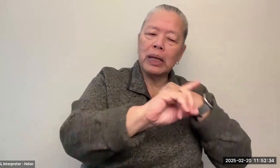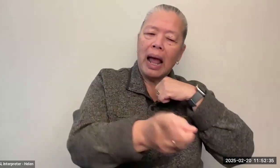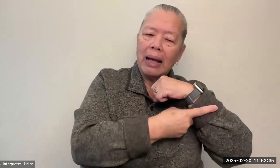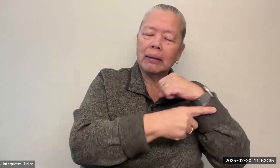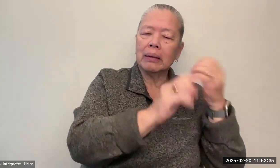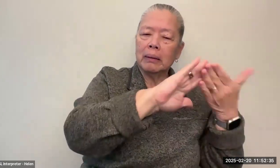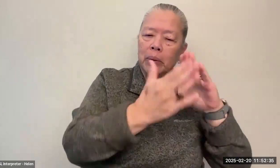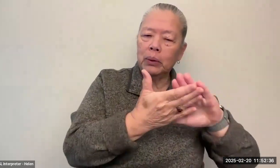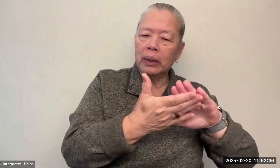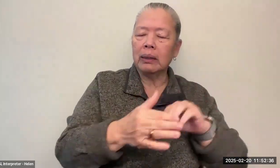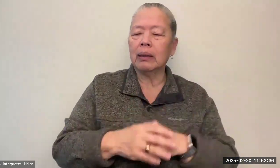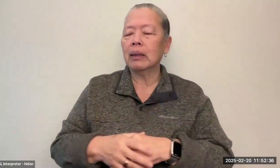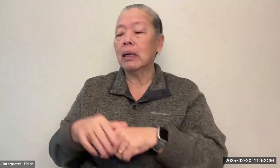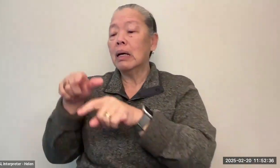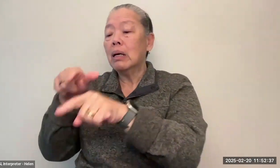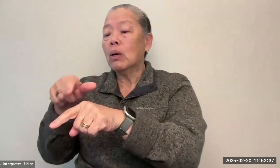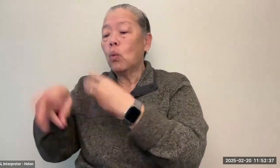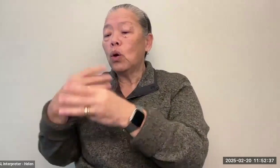up of 80 different